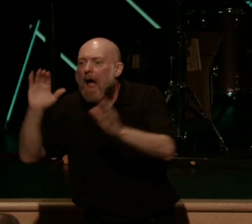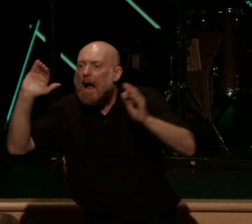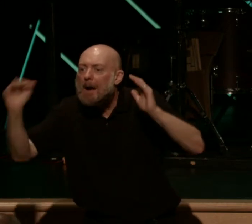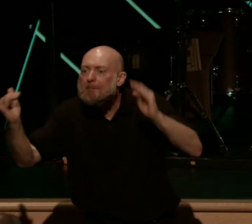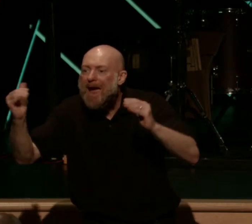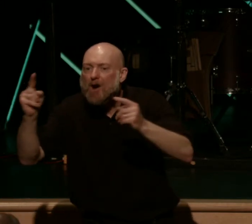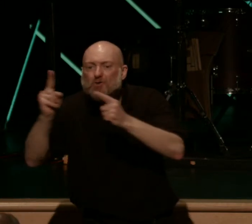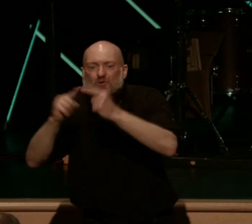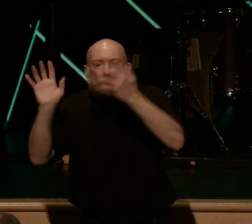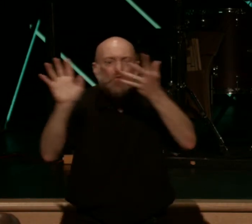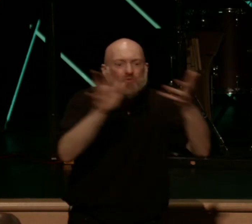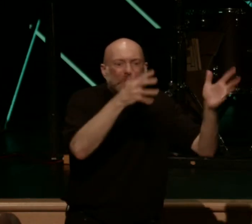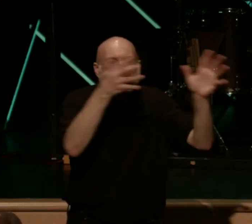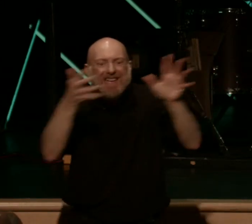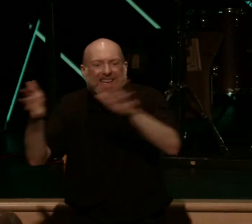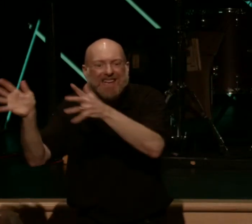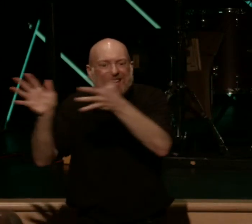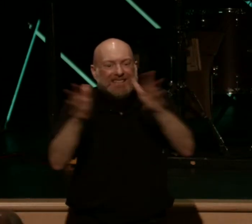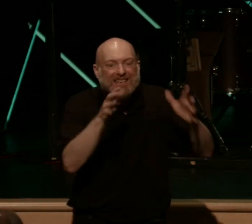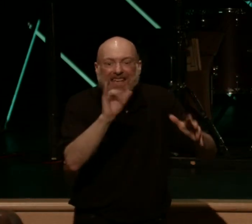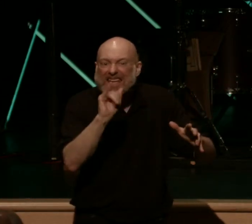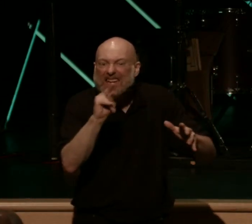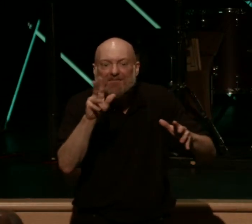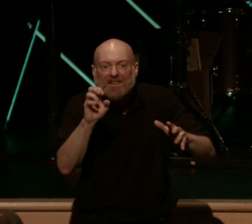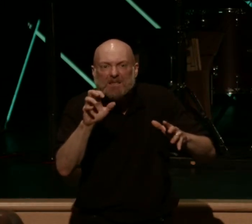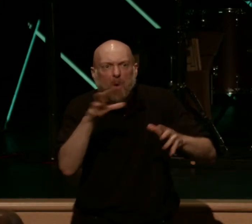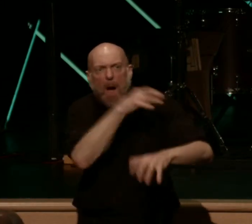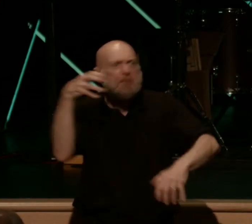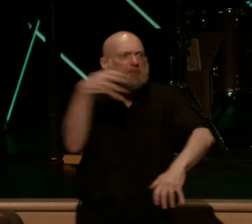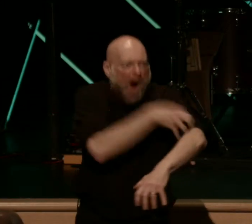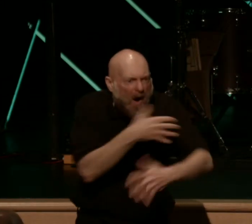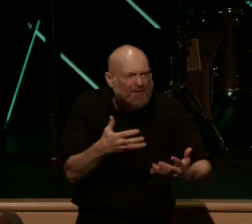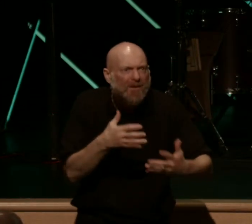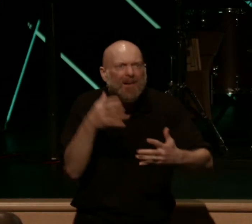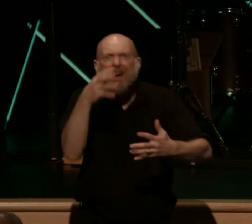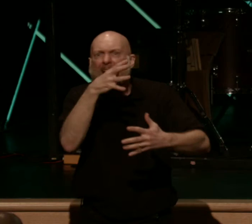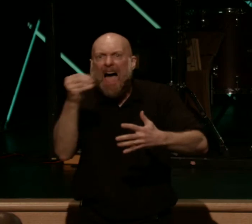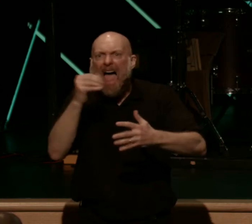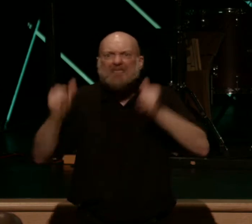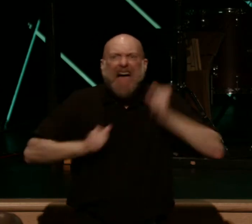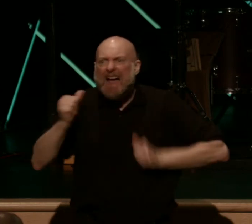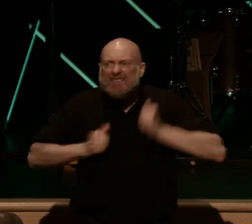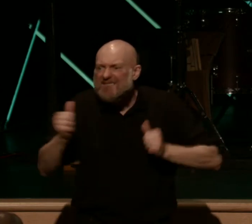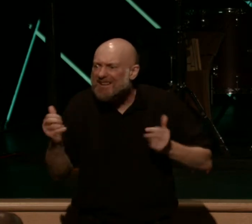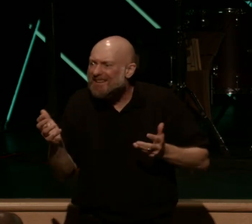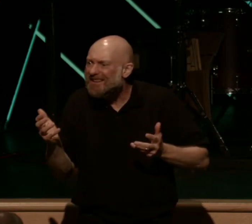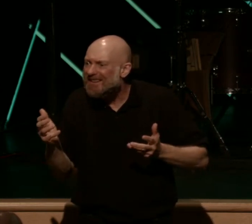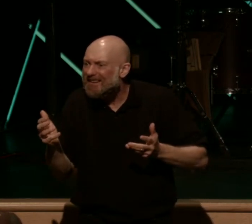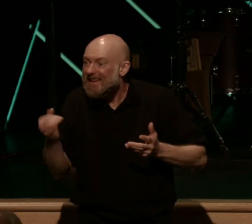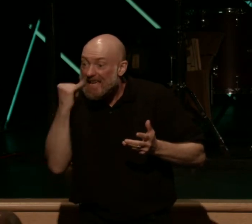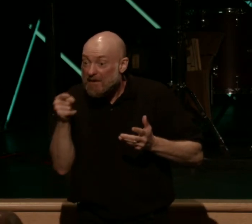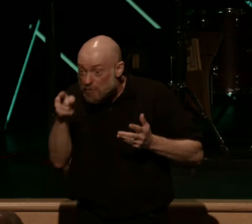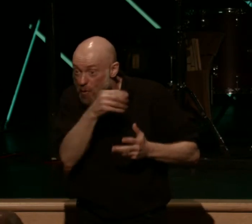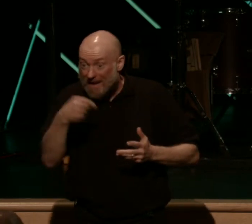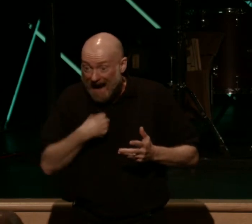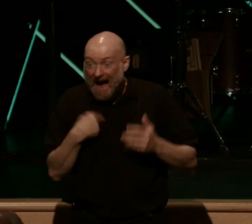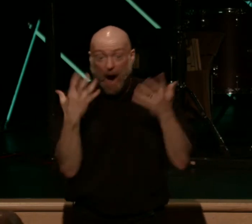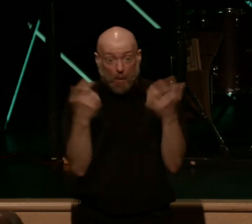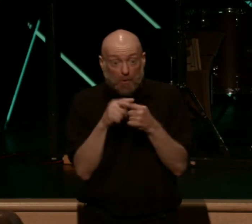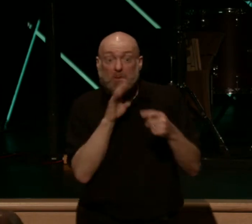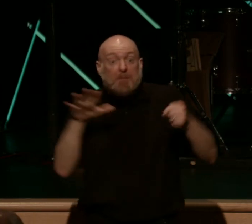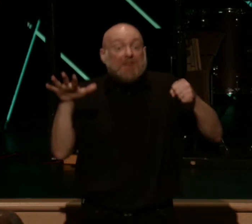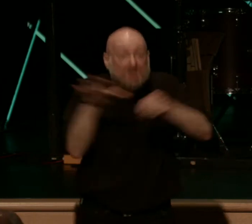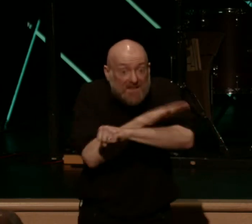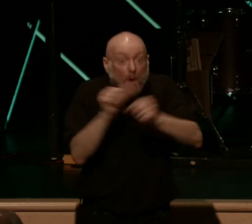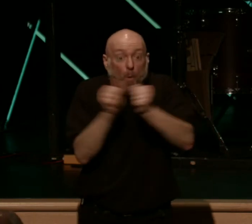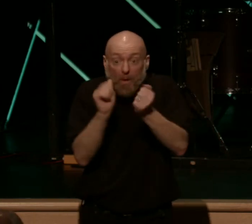compared to wind, invisible and powerful and active. And if you and I want to be filled